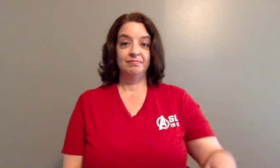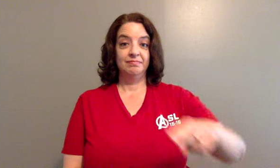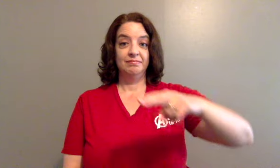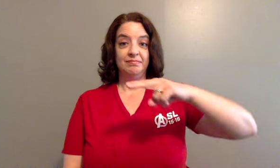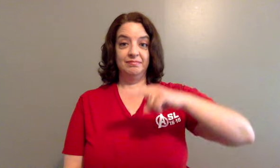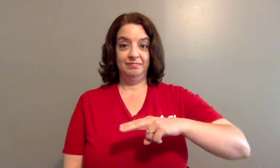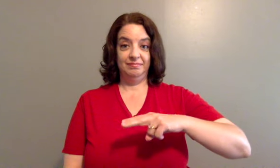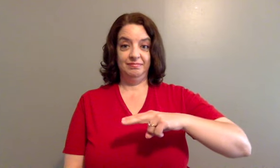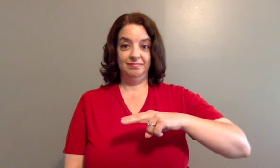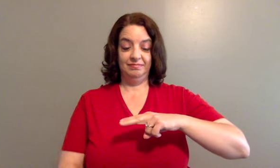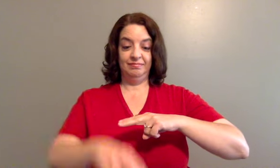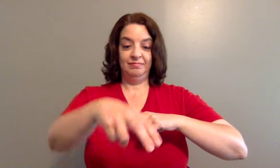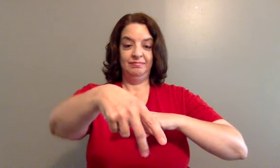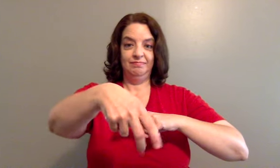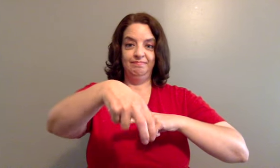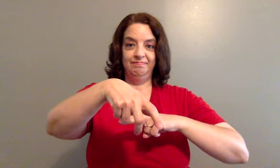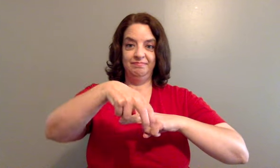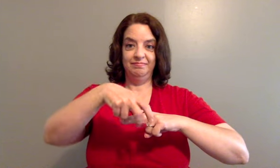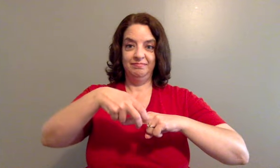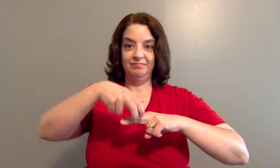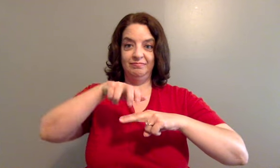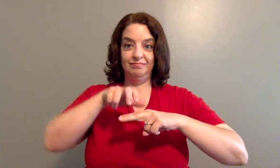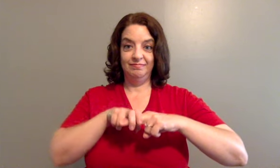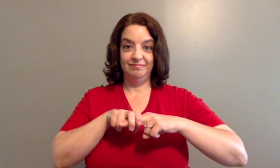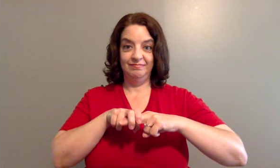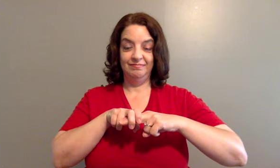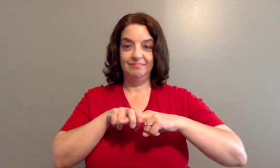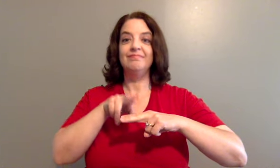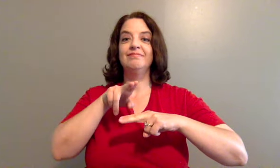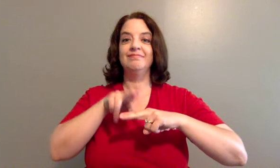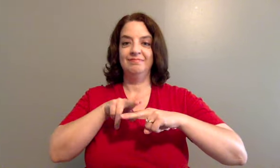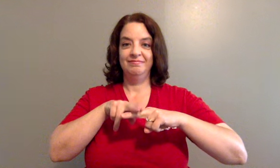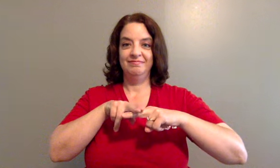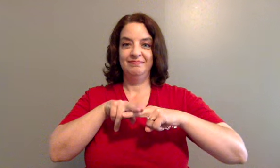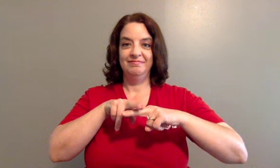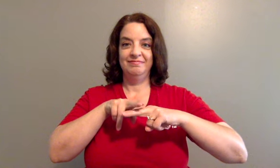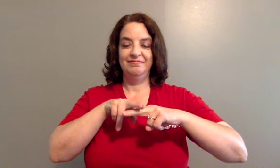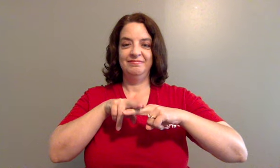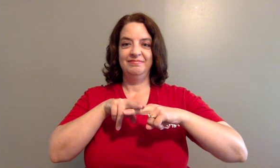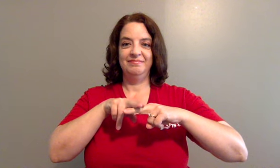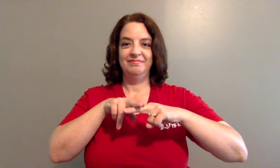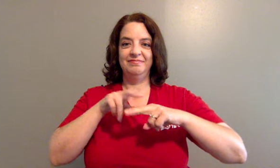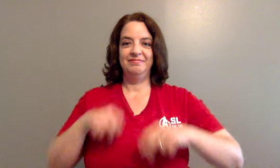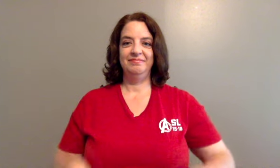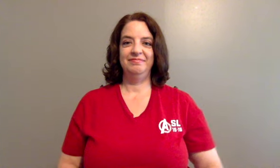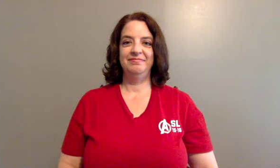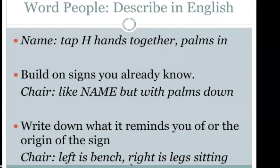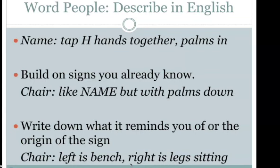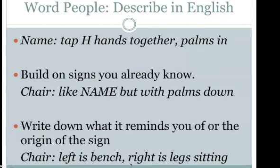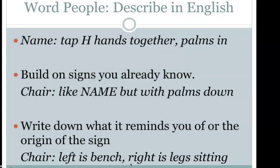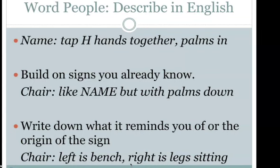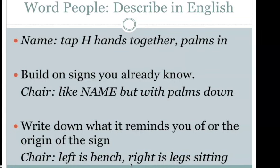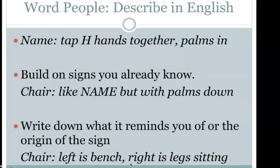the bench, right? And then your right hand is the leg sitting on the bench, chair. When you see that